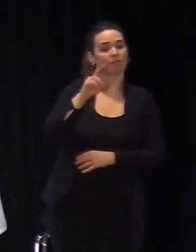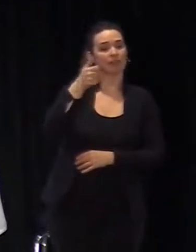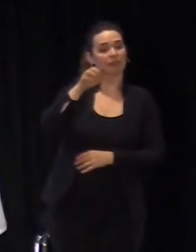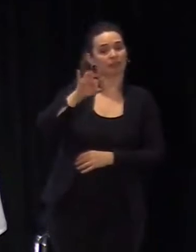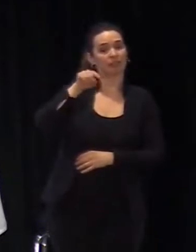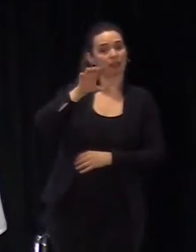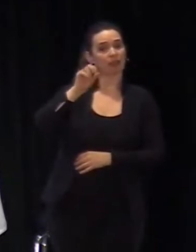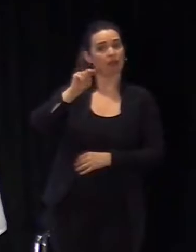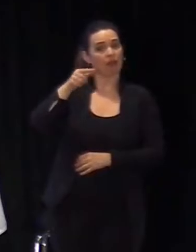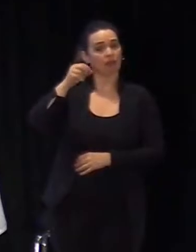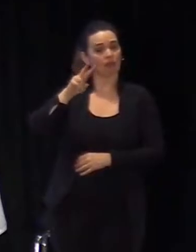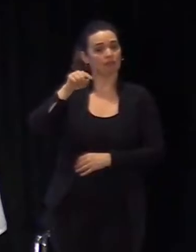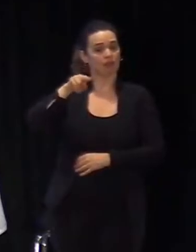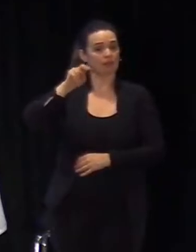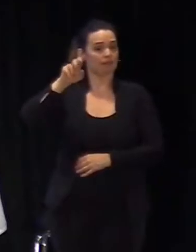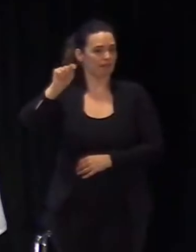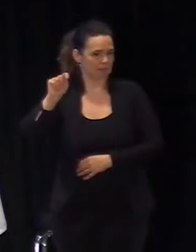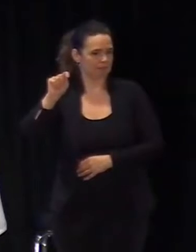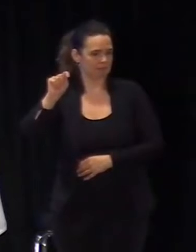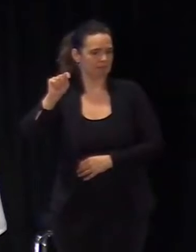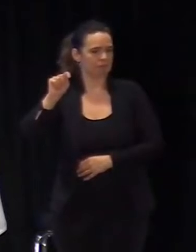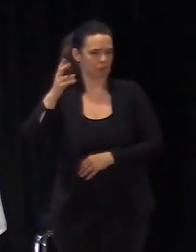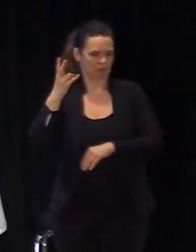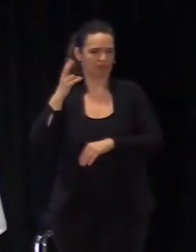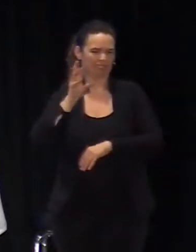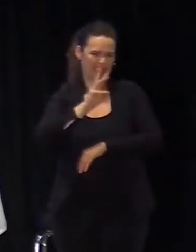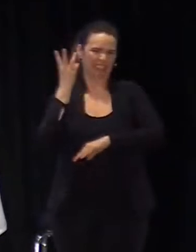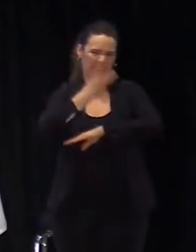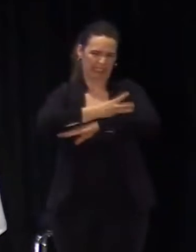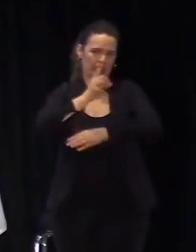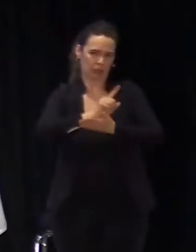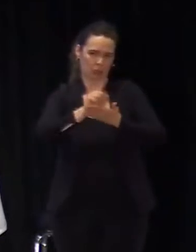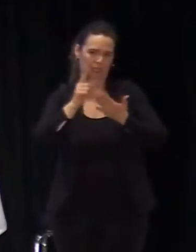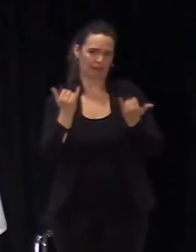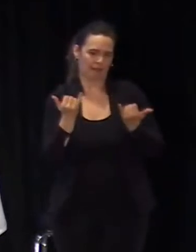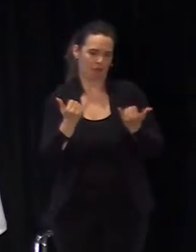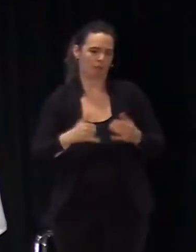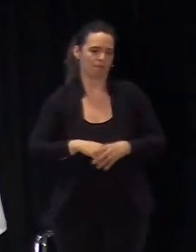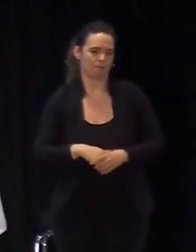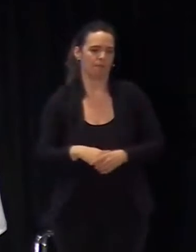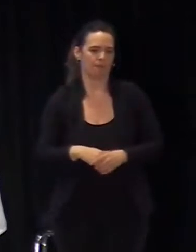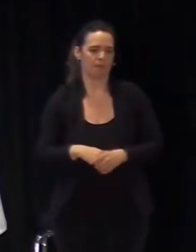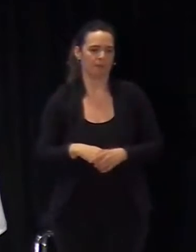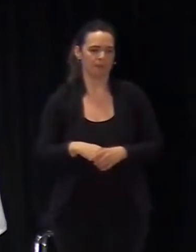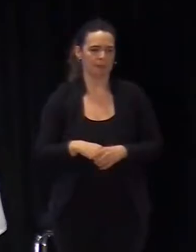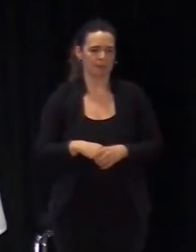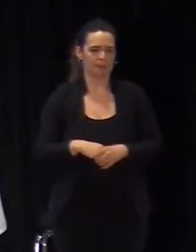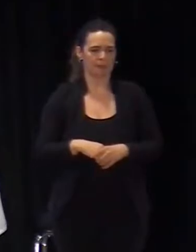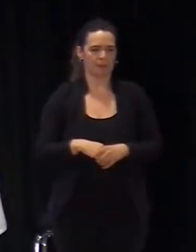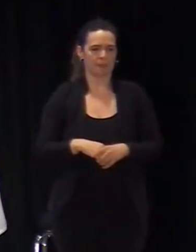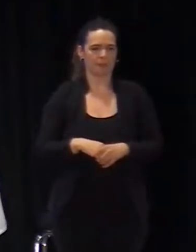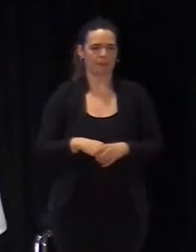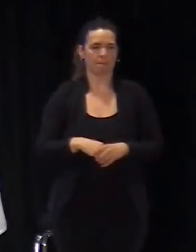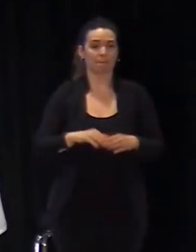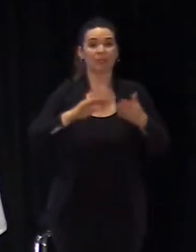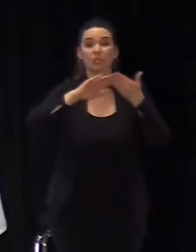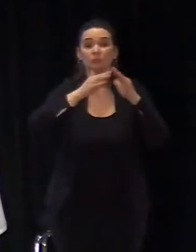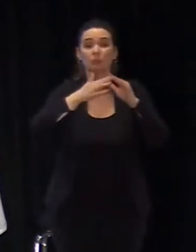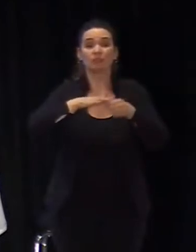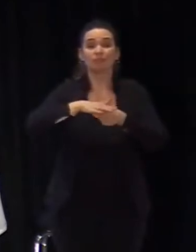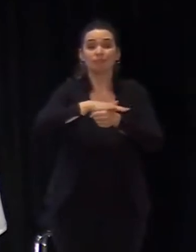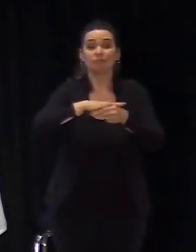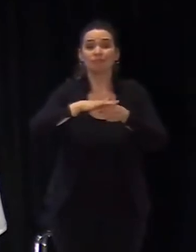appointments. But again, COVID19.ongov.net. Asymptomatic community sites. We